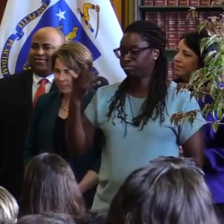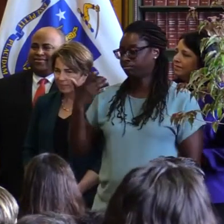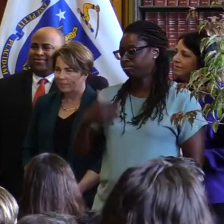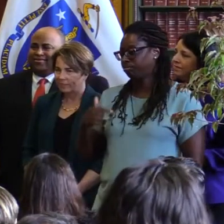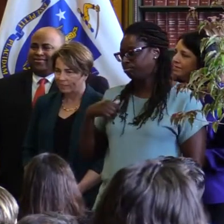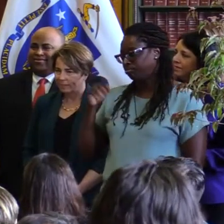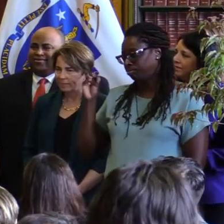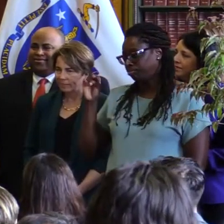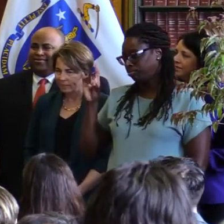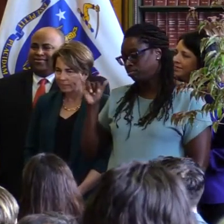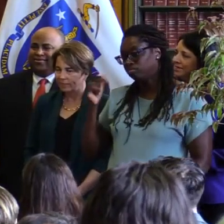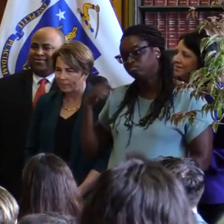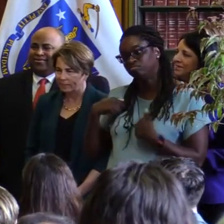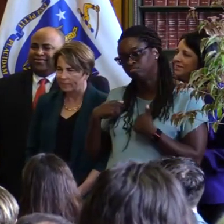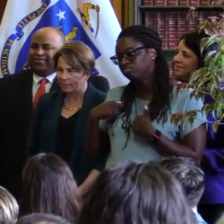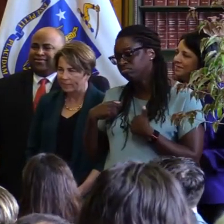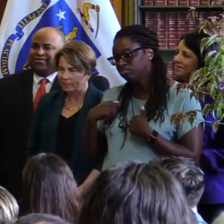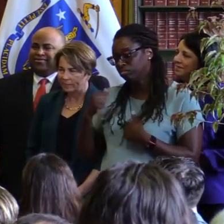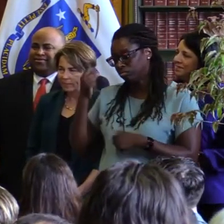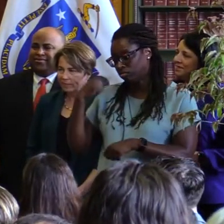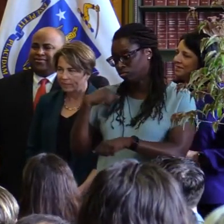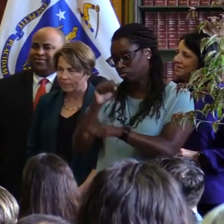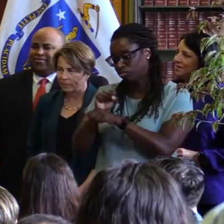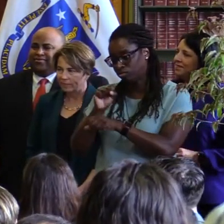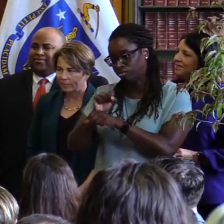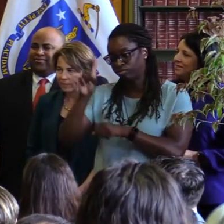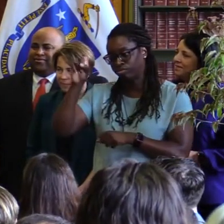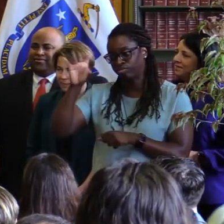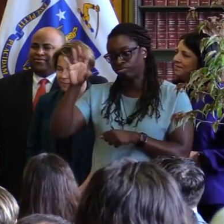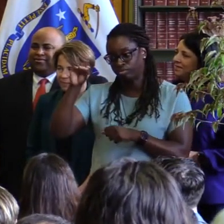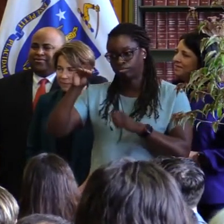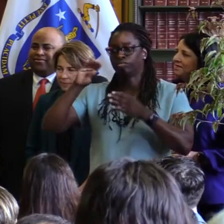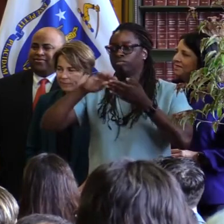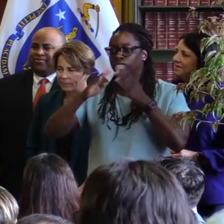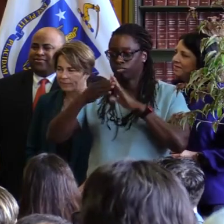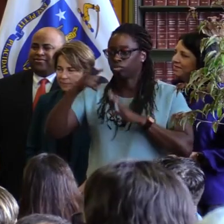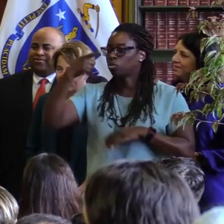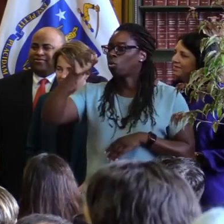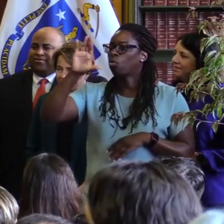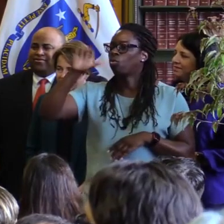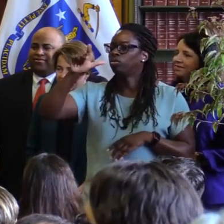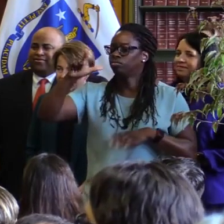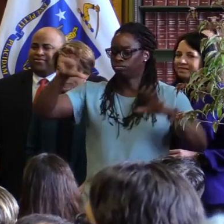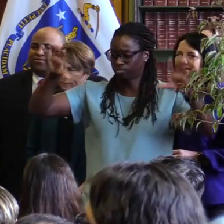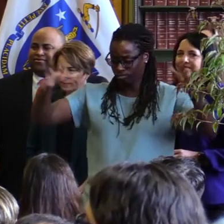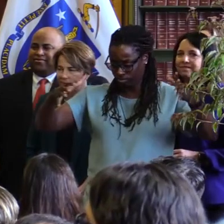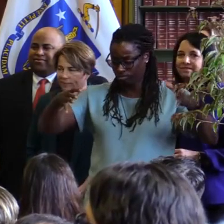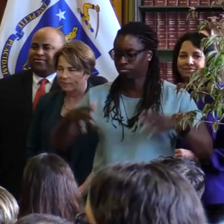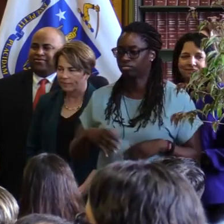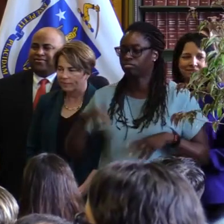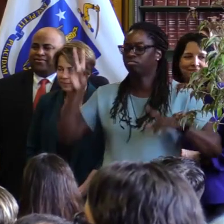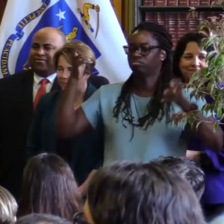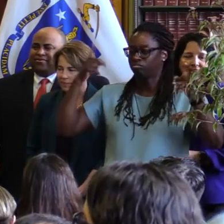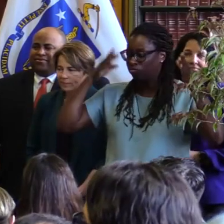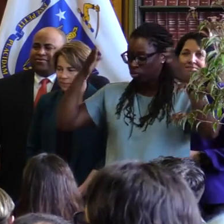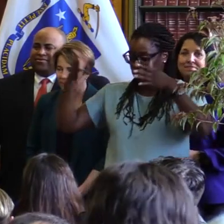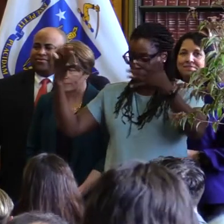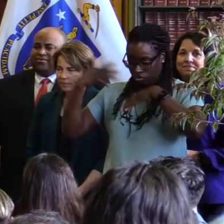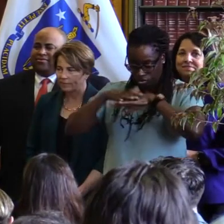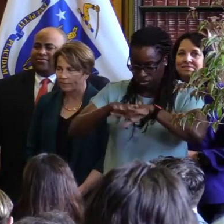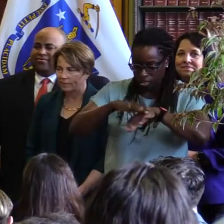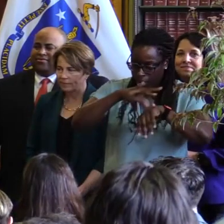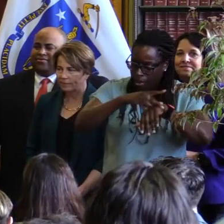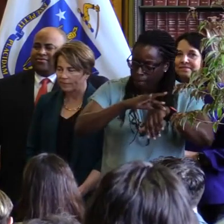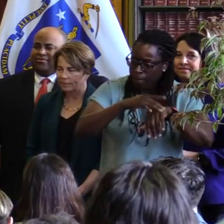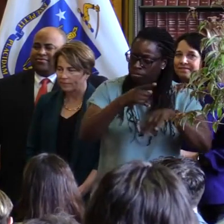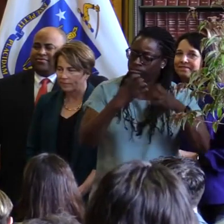and 700 investors to integrate sustainability, climate change, into everything they do, from the boardroom to the